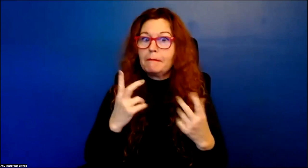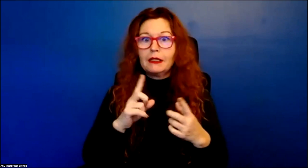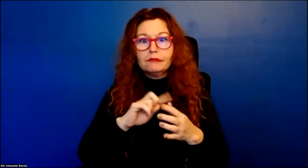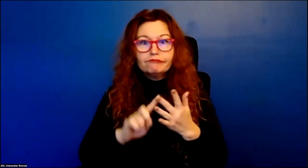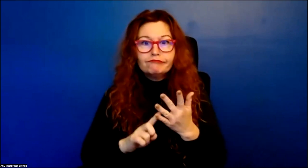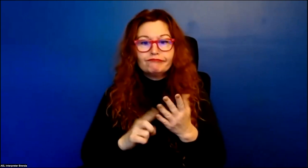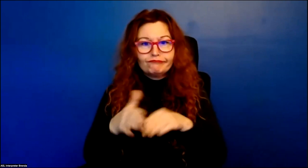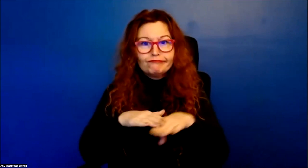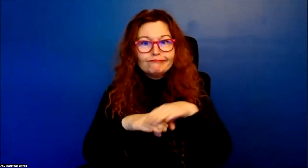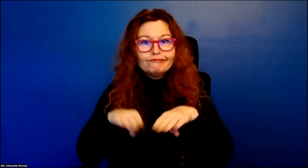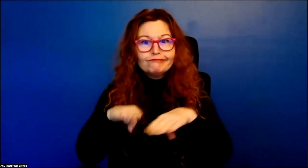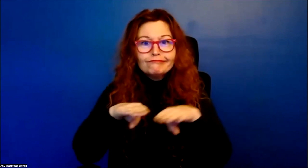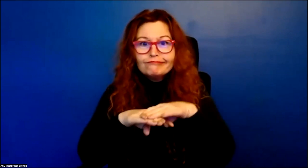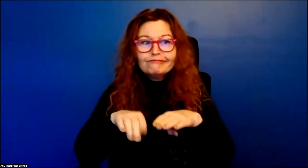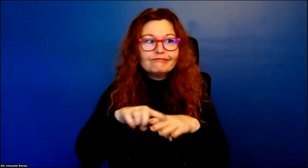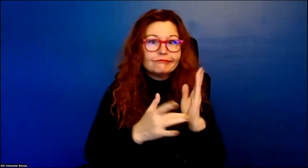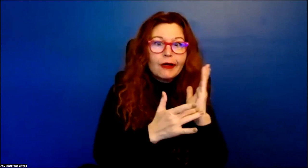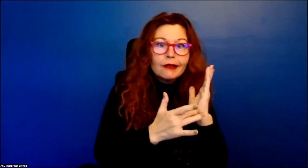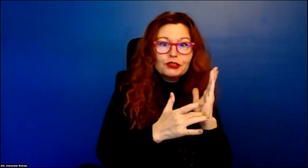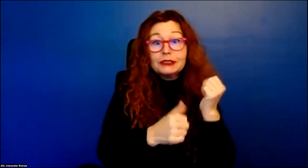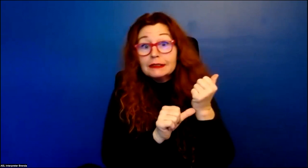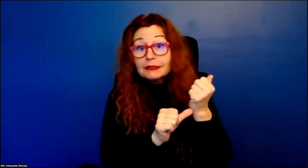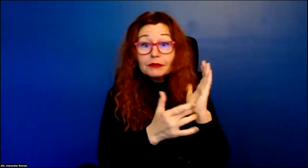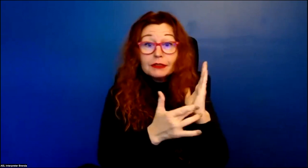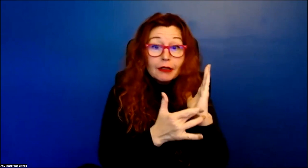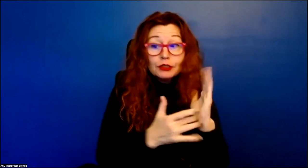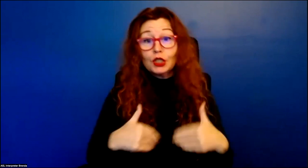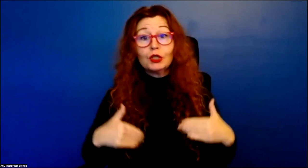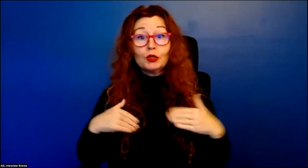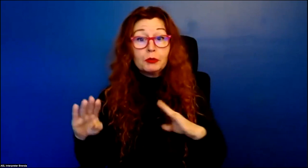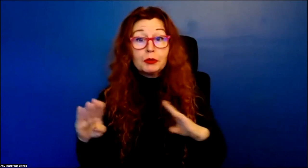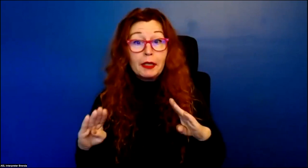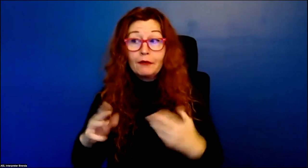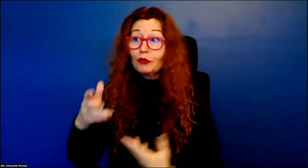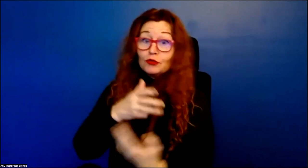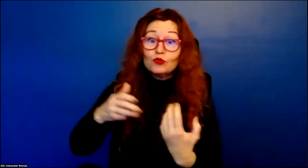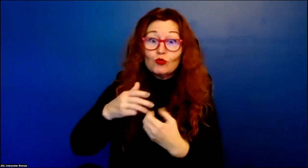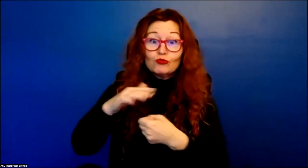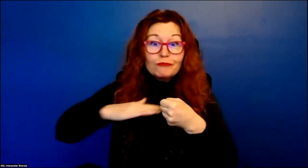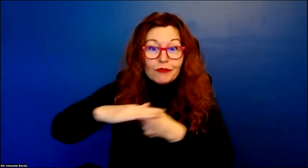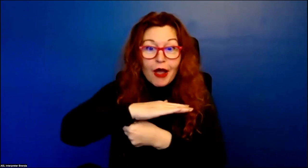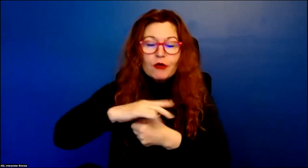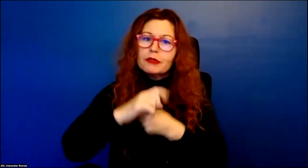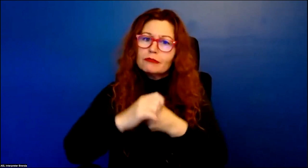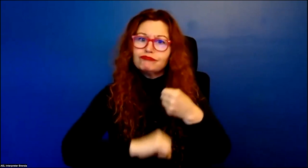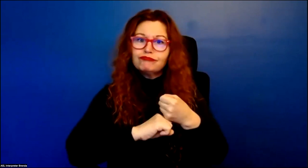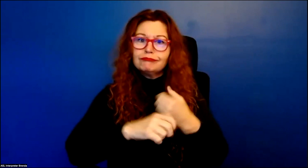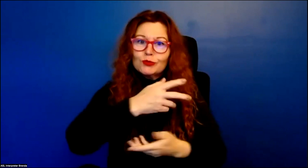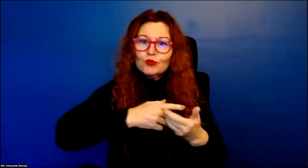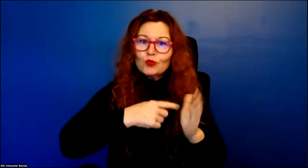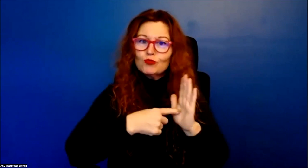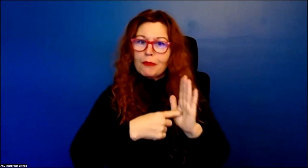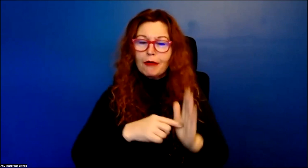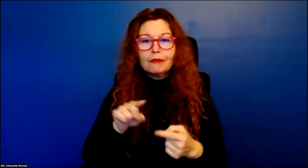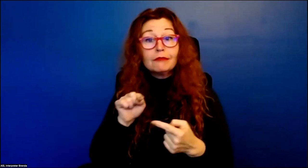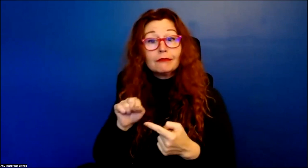environment, human behavior, and the social environment, which, supports the social model of disability.